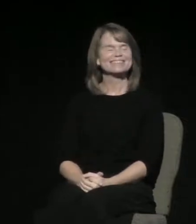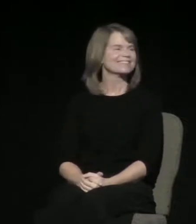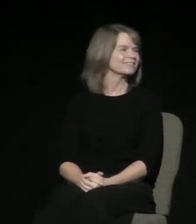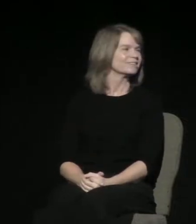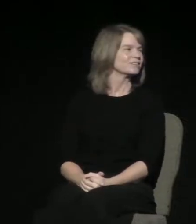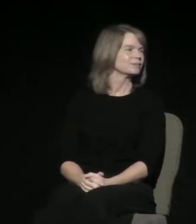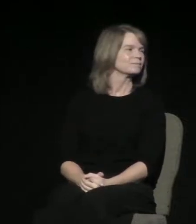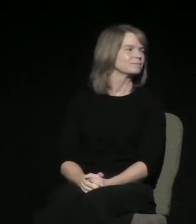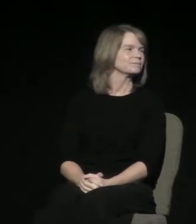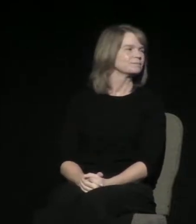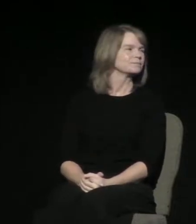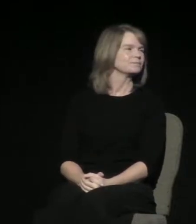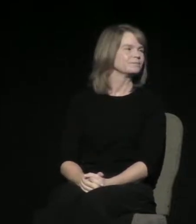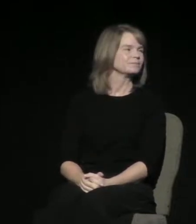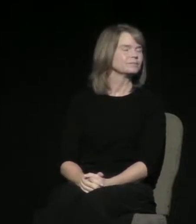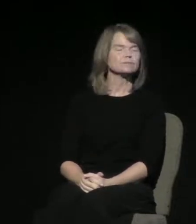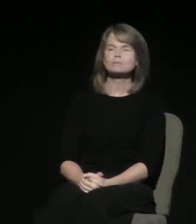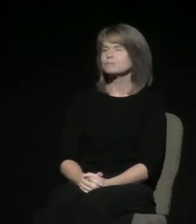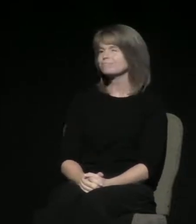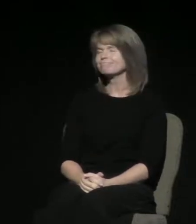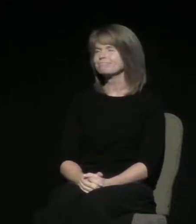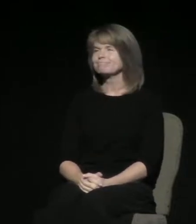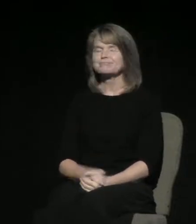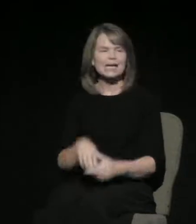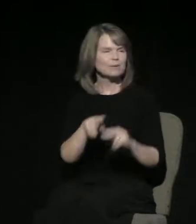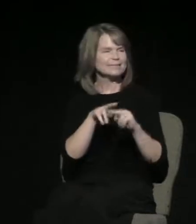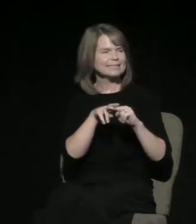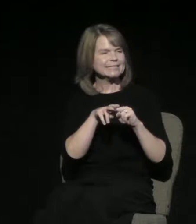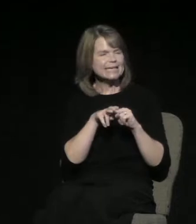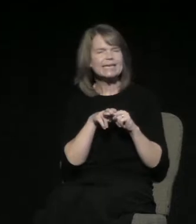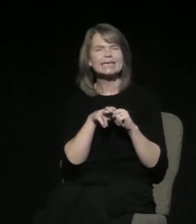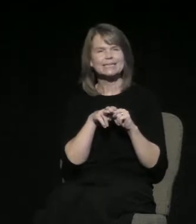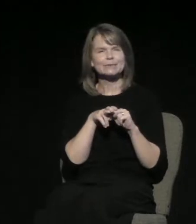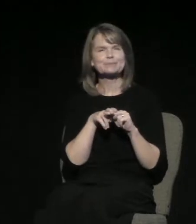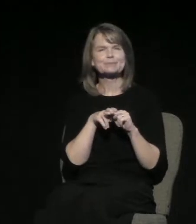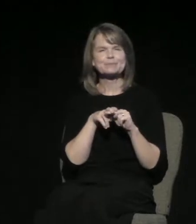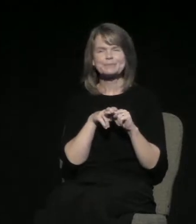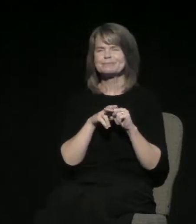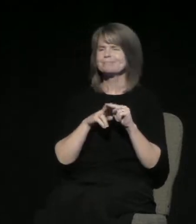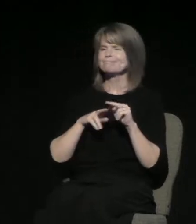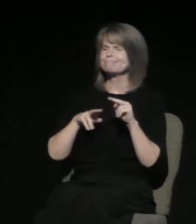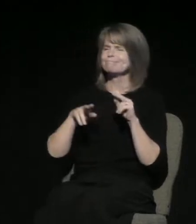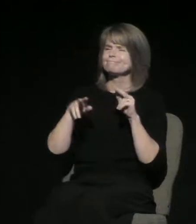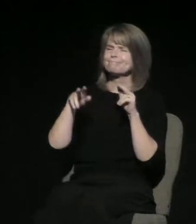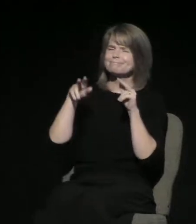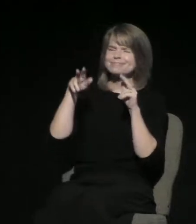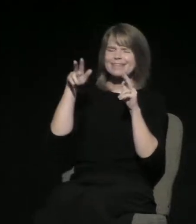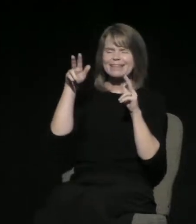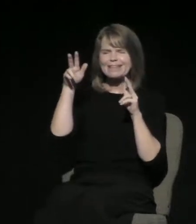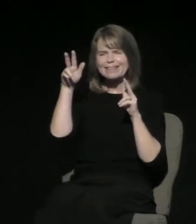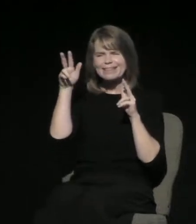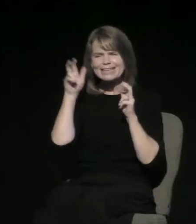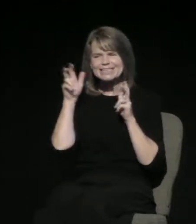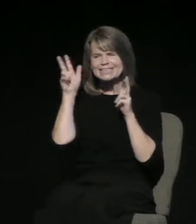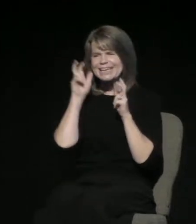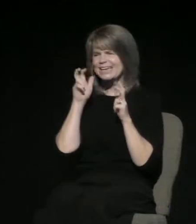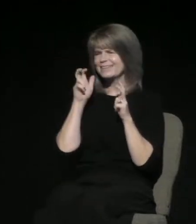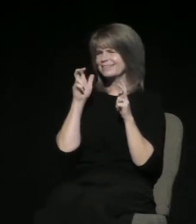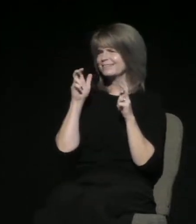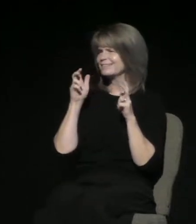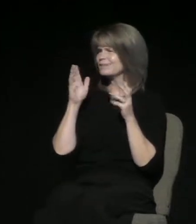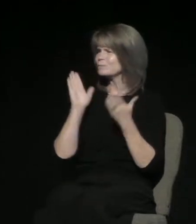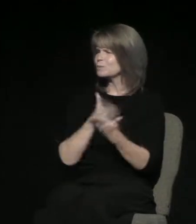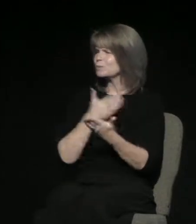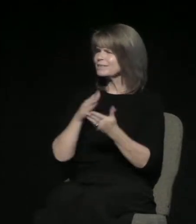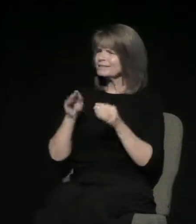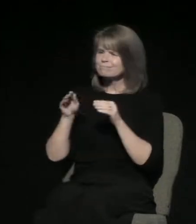But no I mean It really I was just sitting back here Just listening To the sound In the room You know And